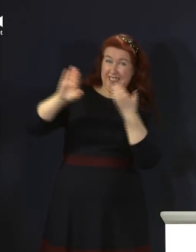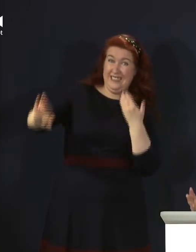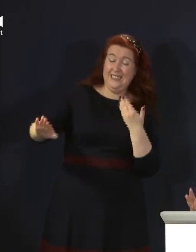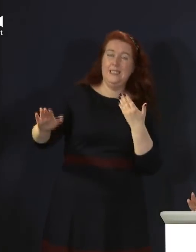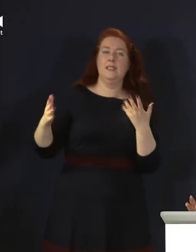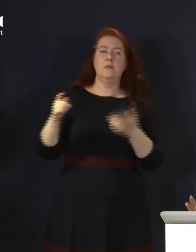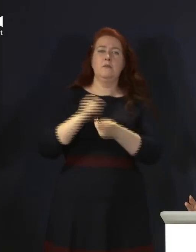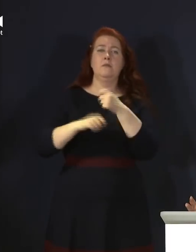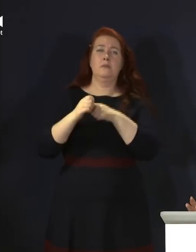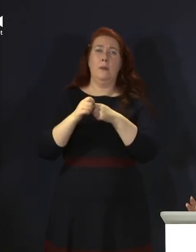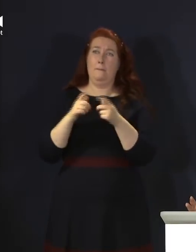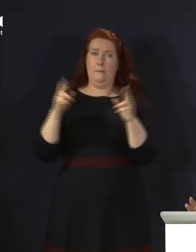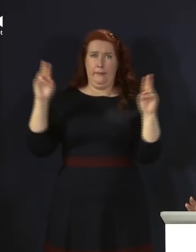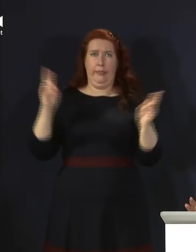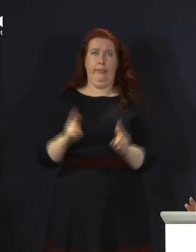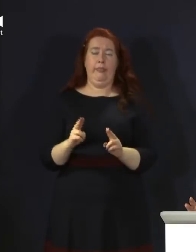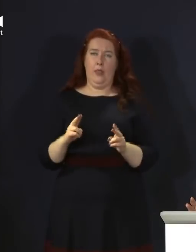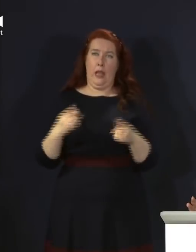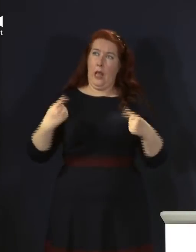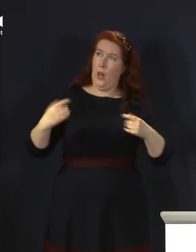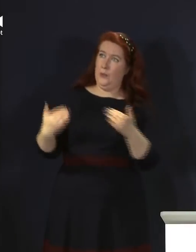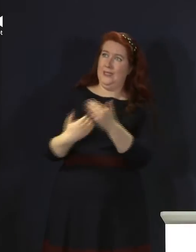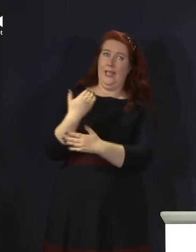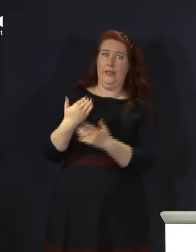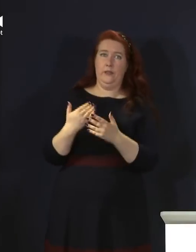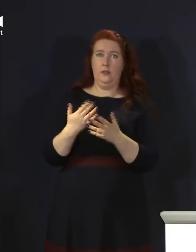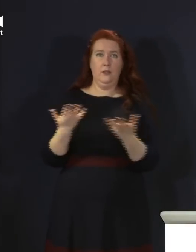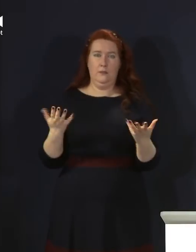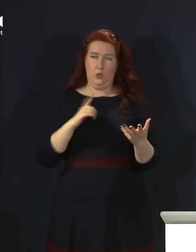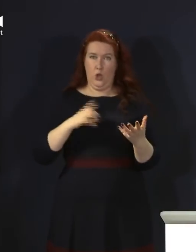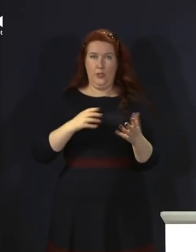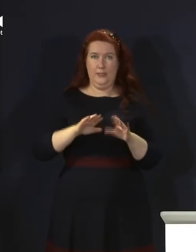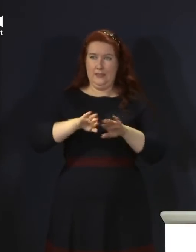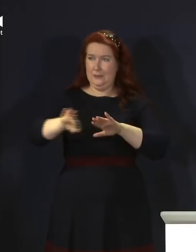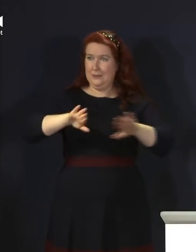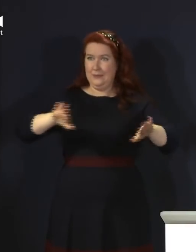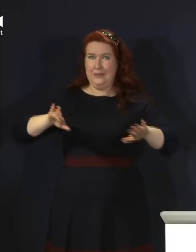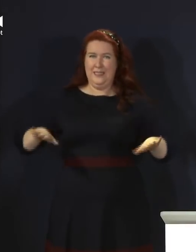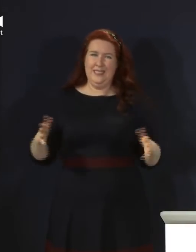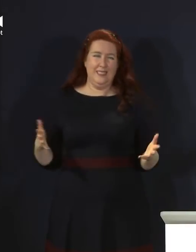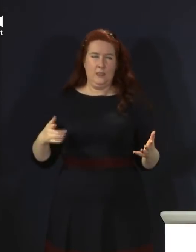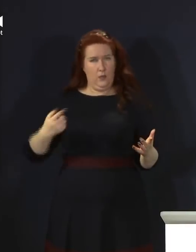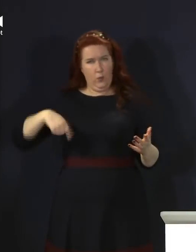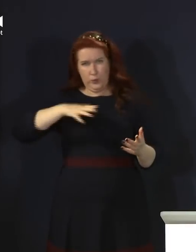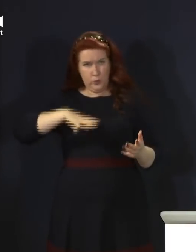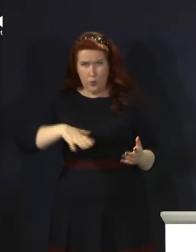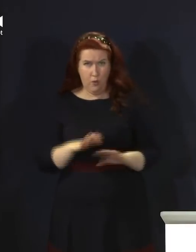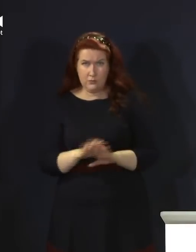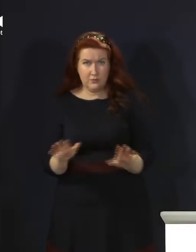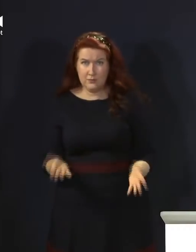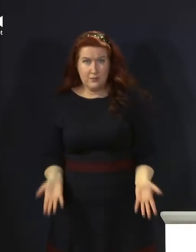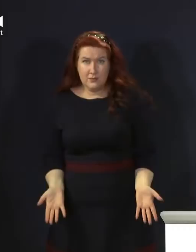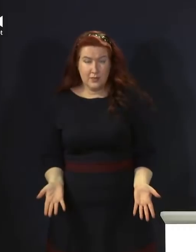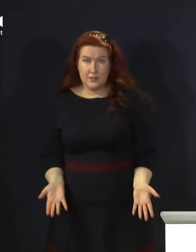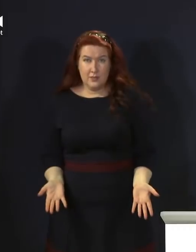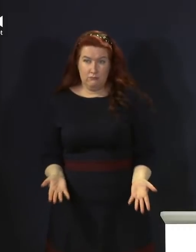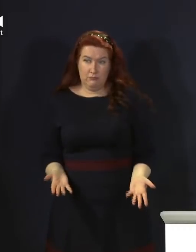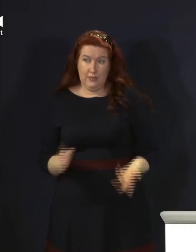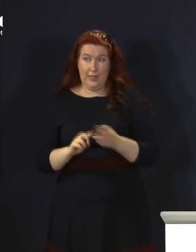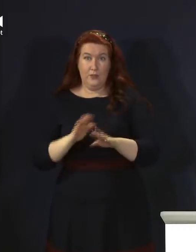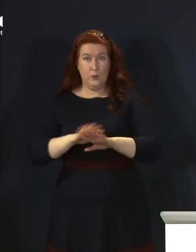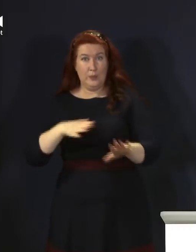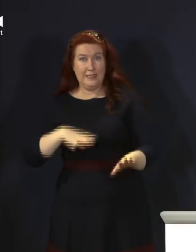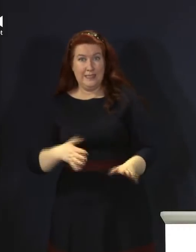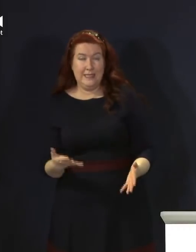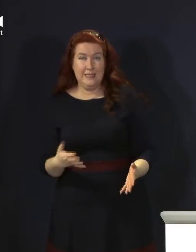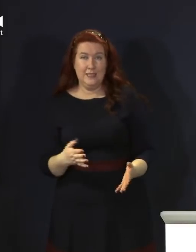then the capacity of any business is going to be reduced accordingly. So we don't want that to be the case as for any longer than